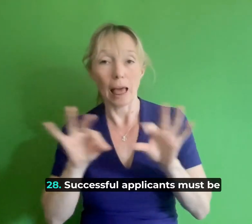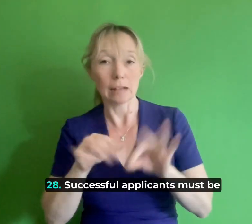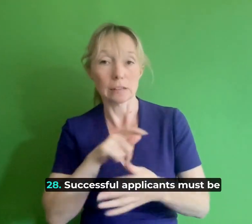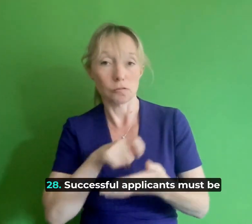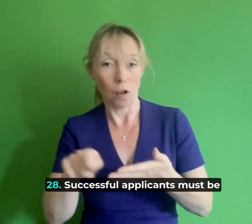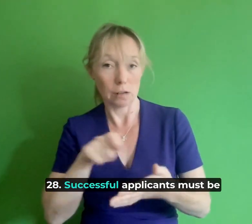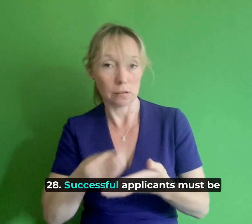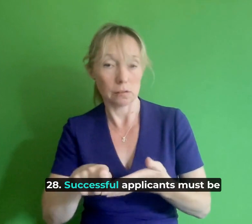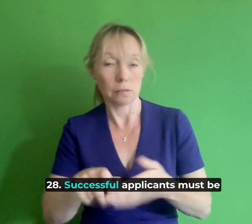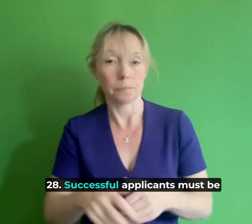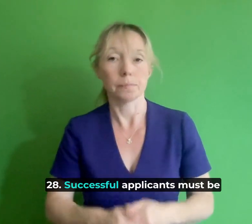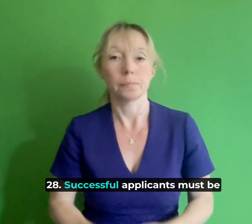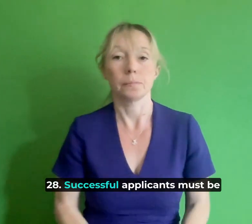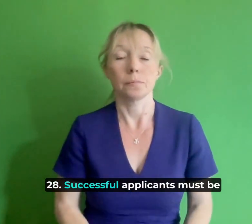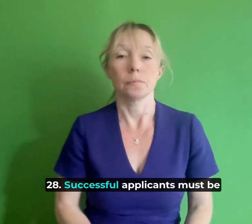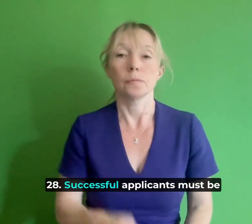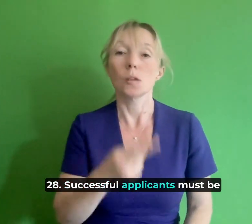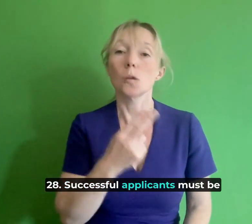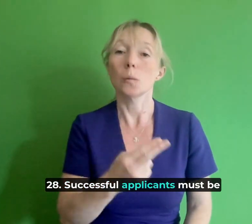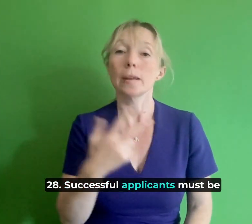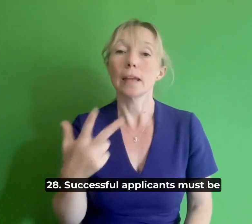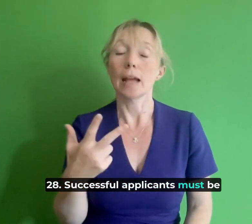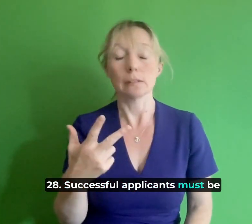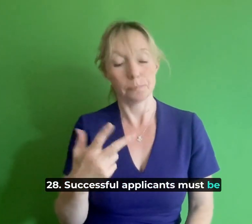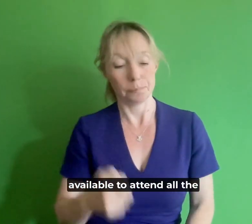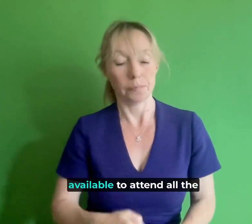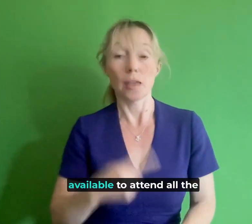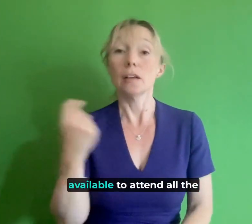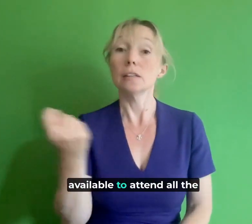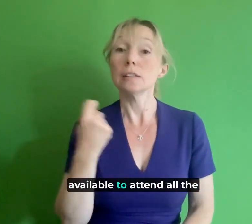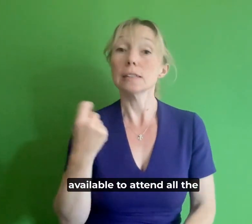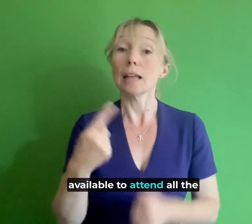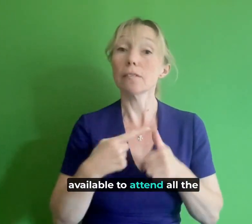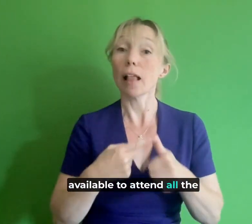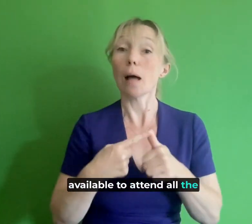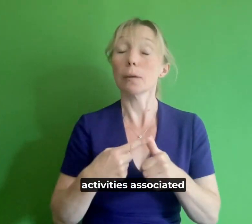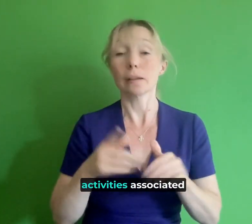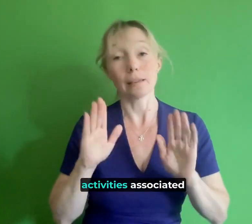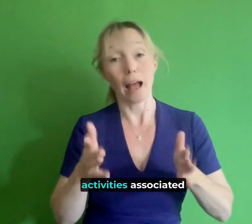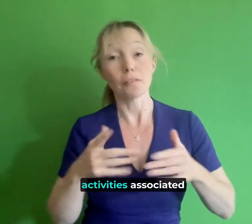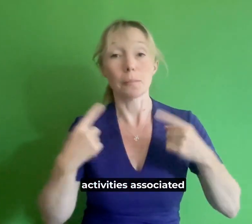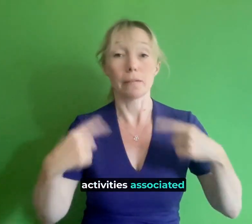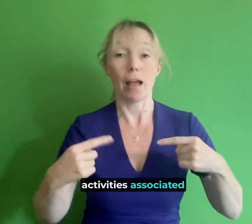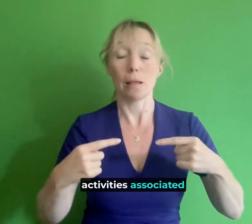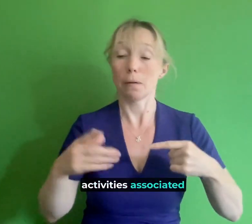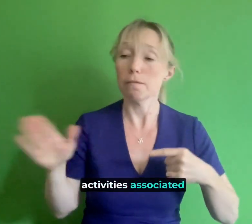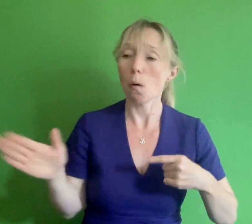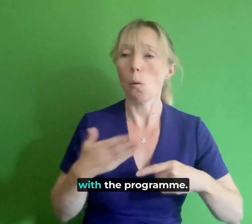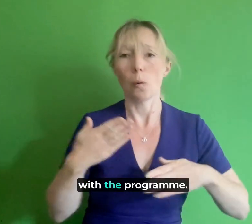28. Successful applicants must be available to attend all the activities associated with the